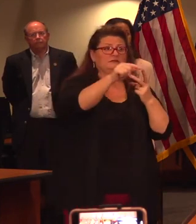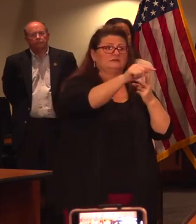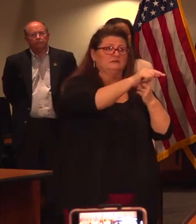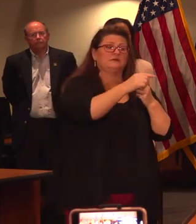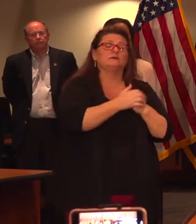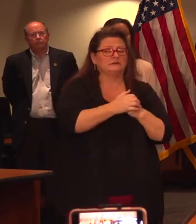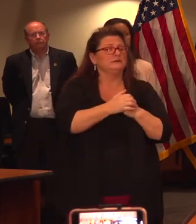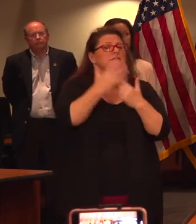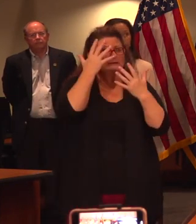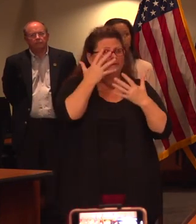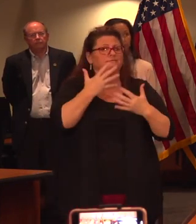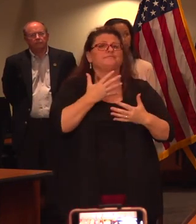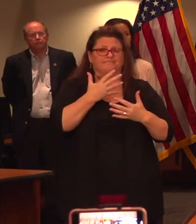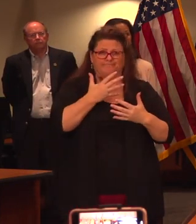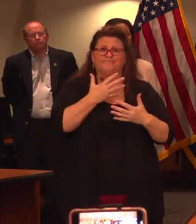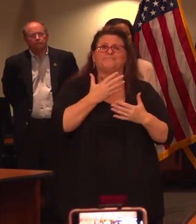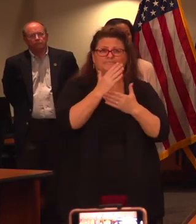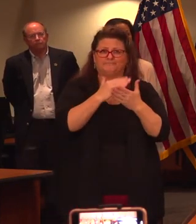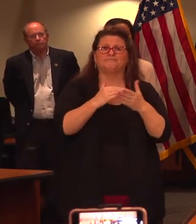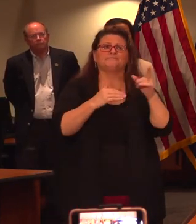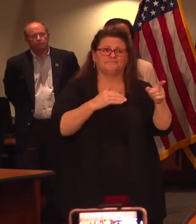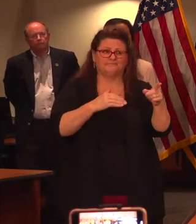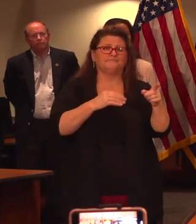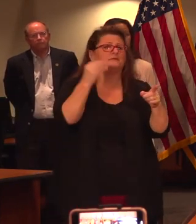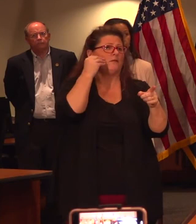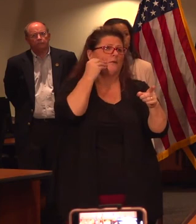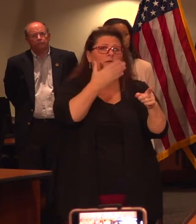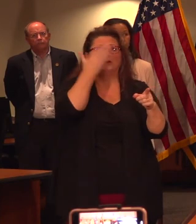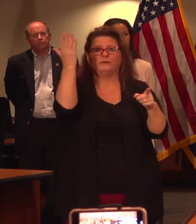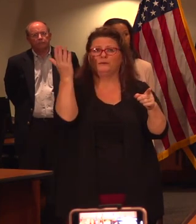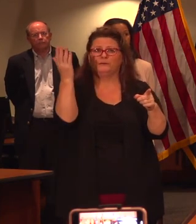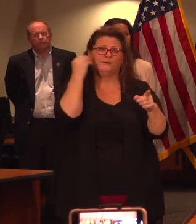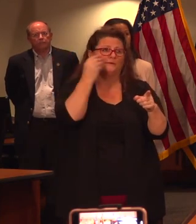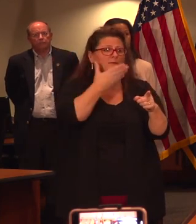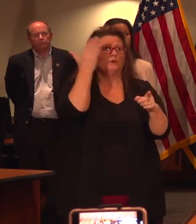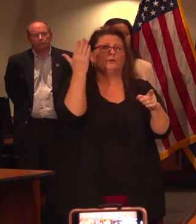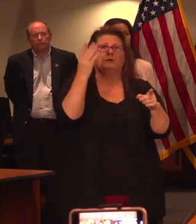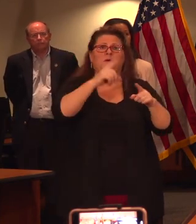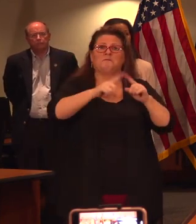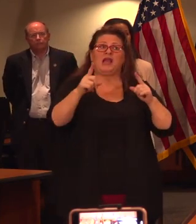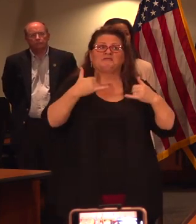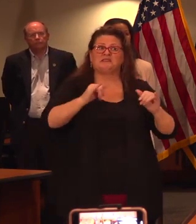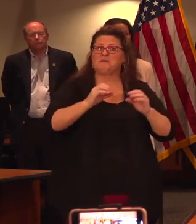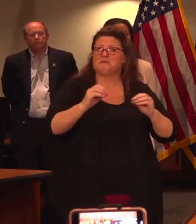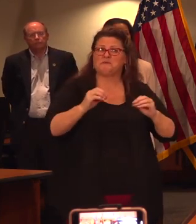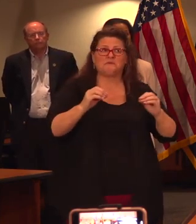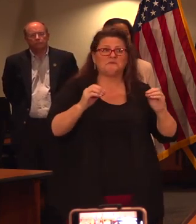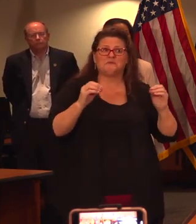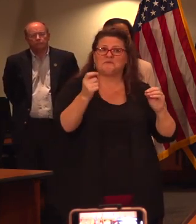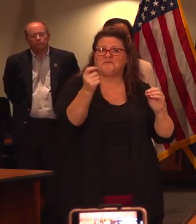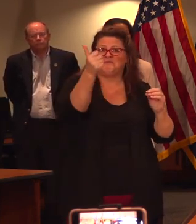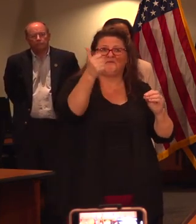there were some tragedies, but there were a lot of people without their homes, but you saw very little handshaking, very little,